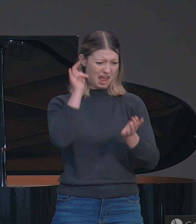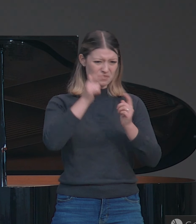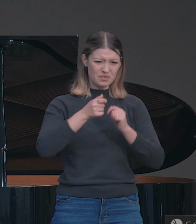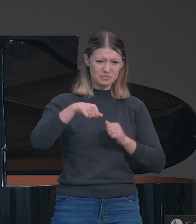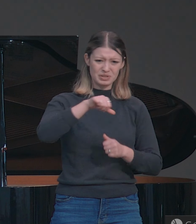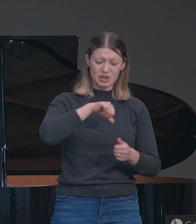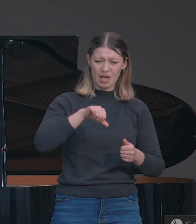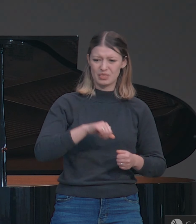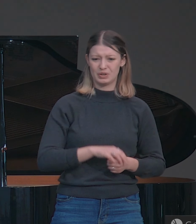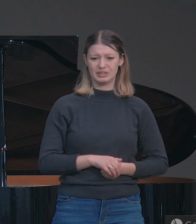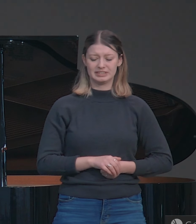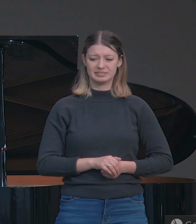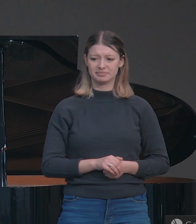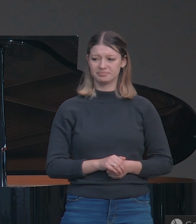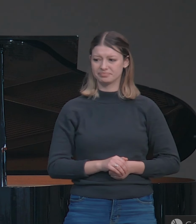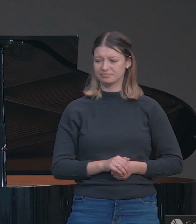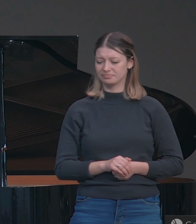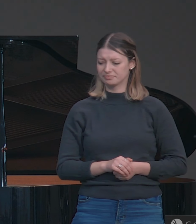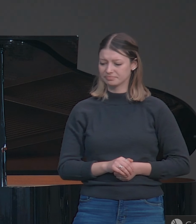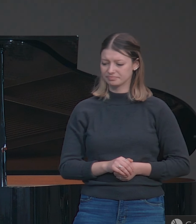of each other.